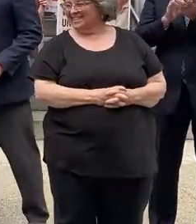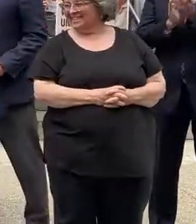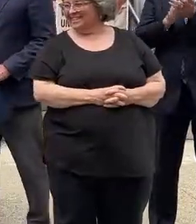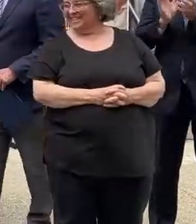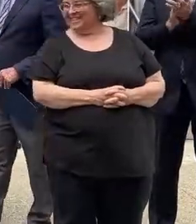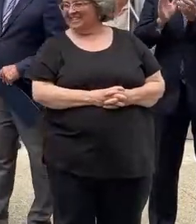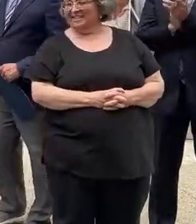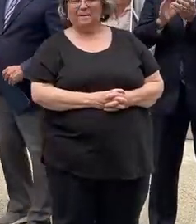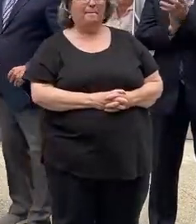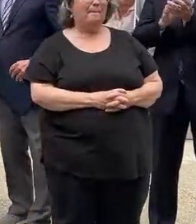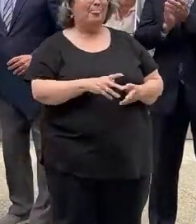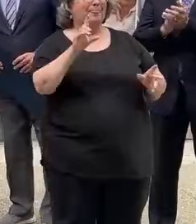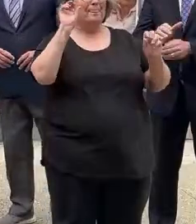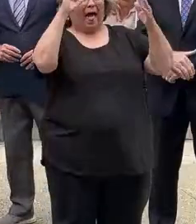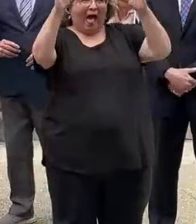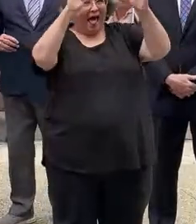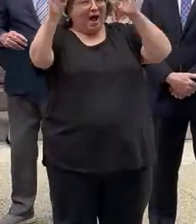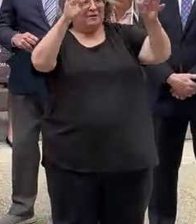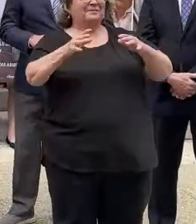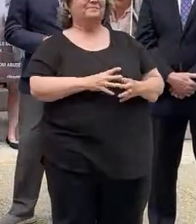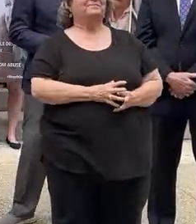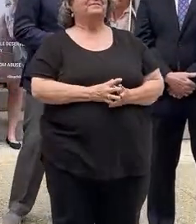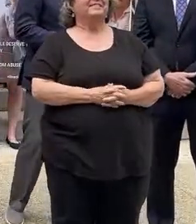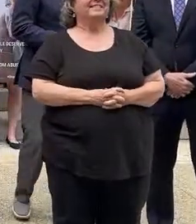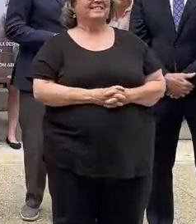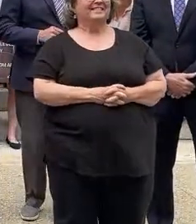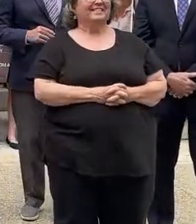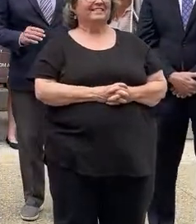going. Hi, everyone.